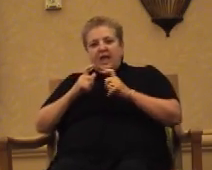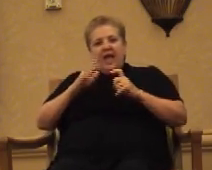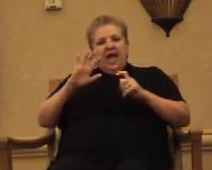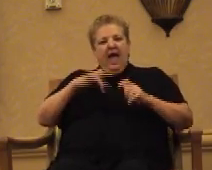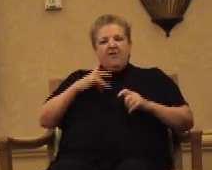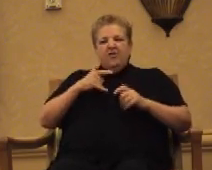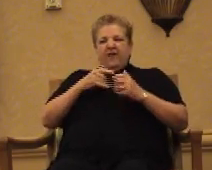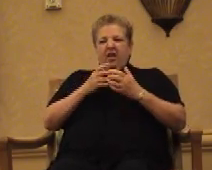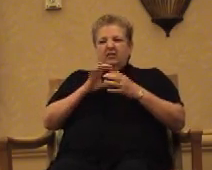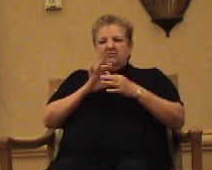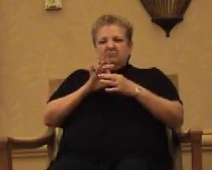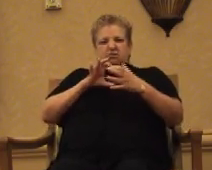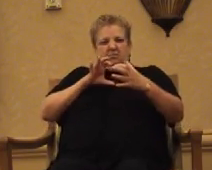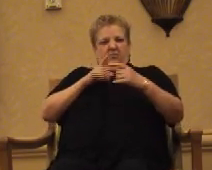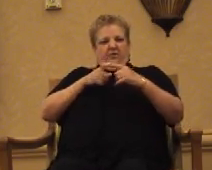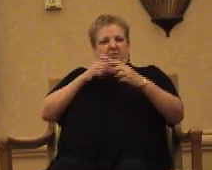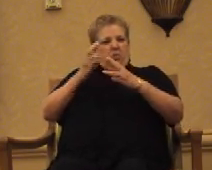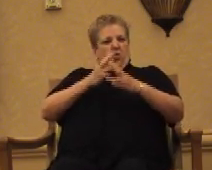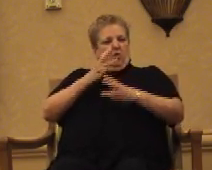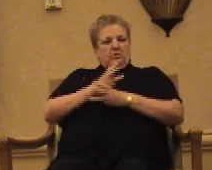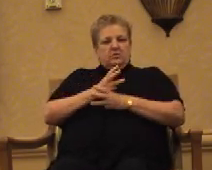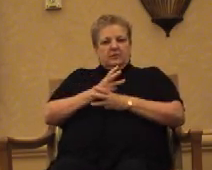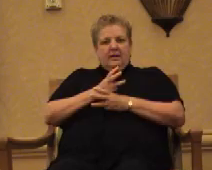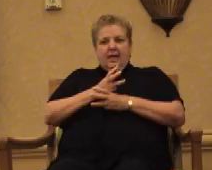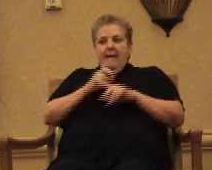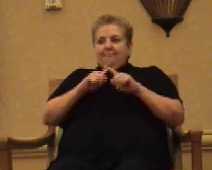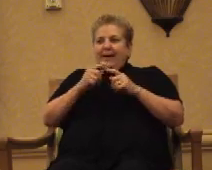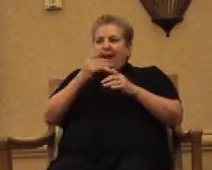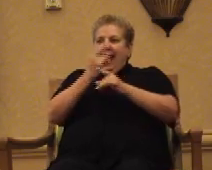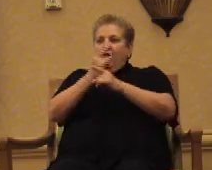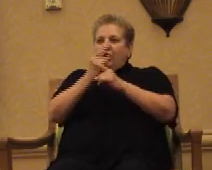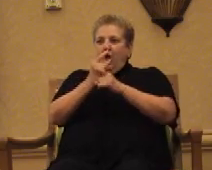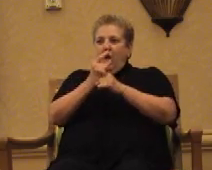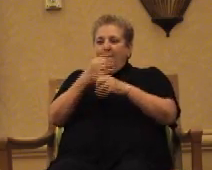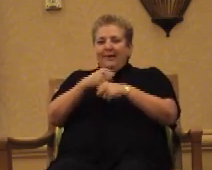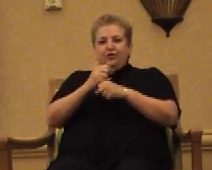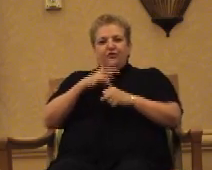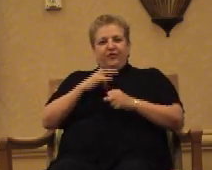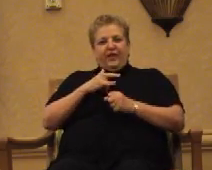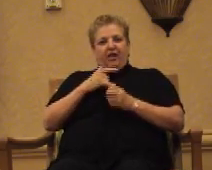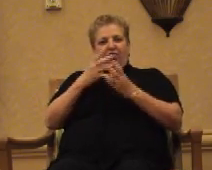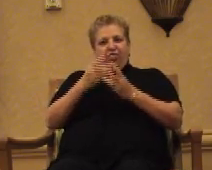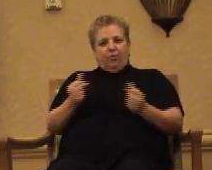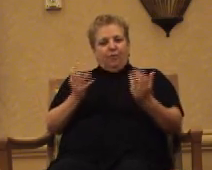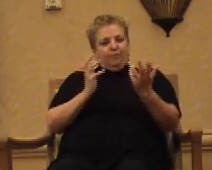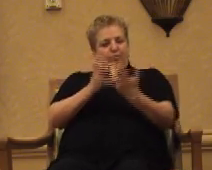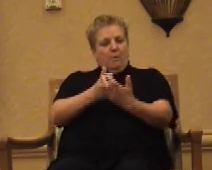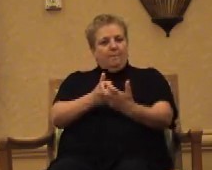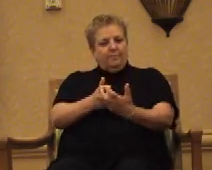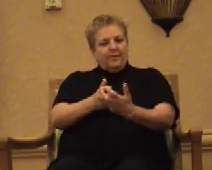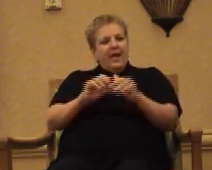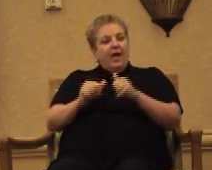the world by a pane of glass, how alcohol dissolved that pane of glass, how you could feel better than and less